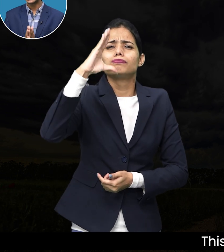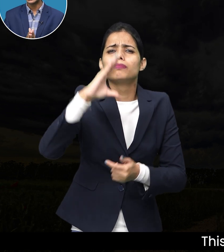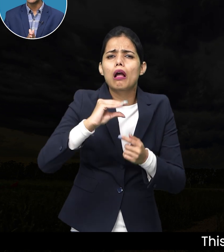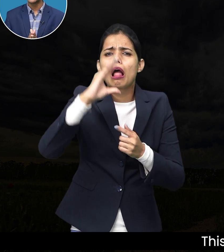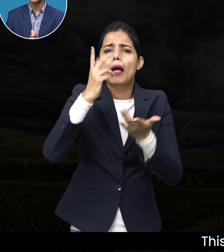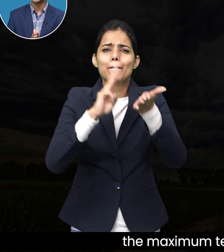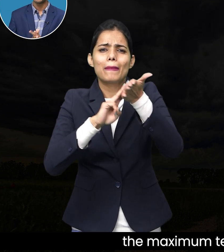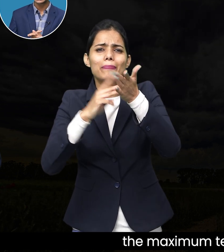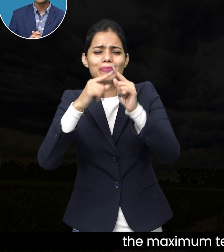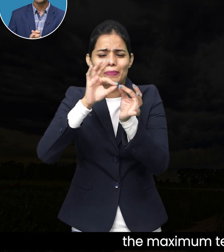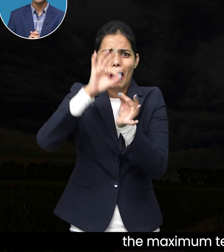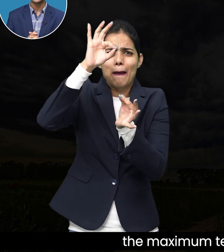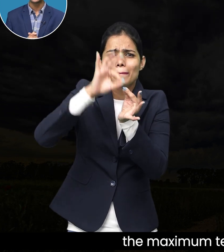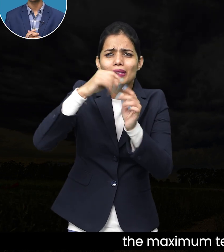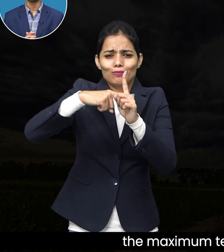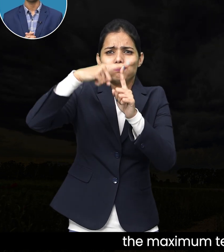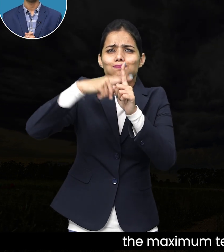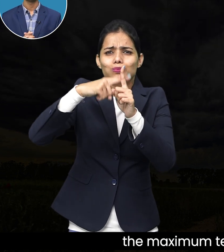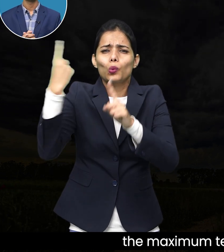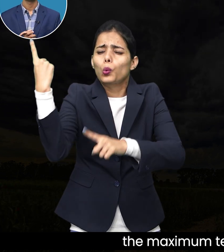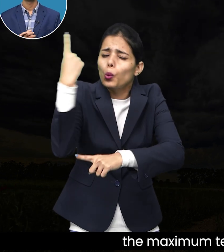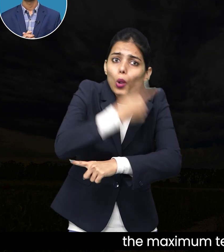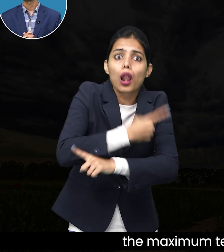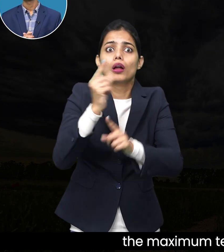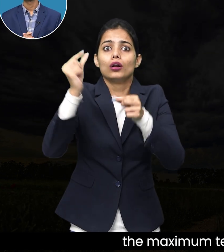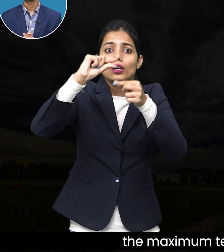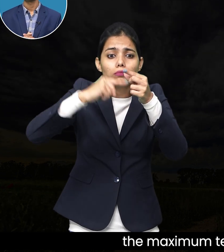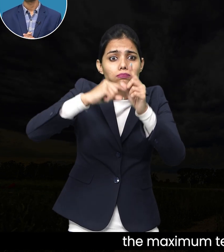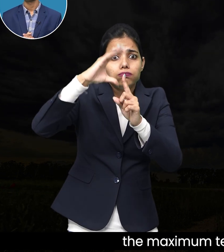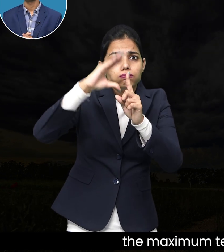This indicates the maximum temperature of the day.